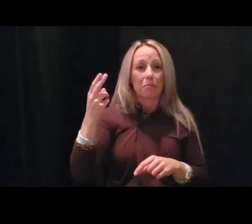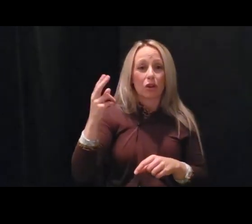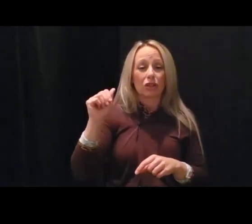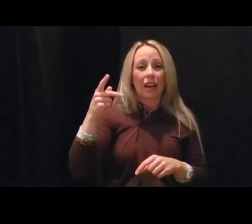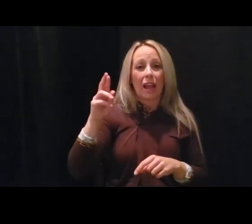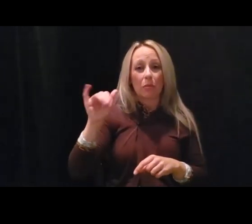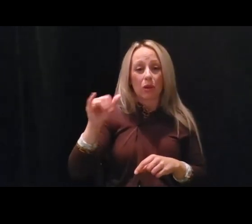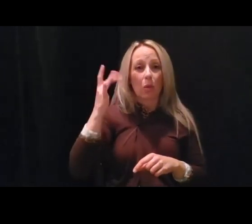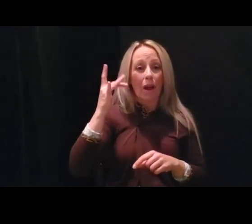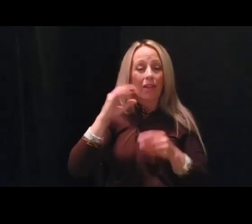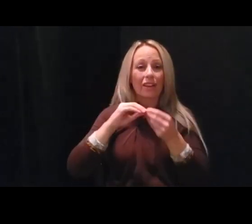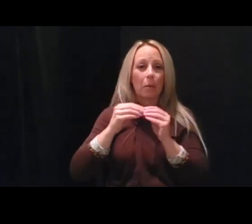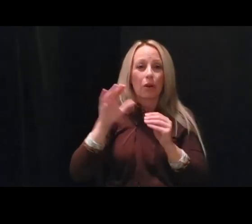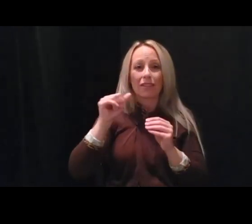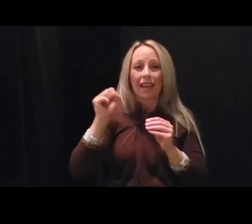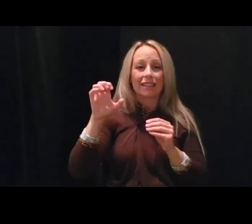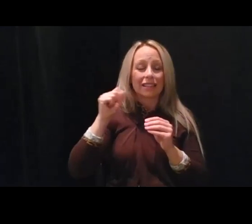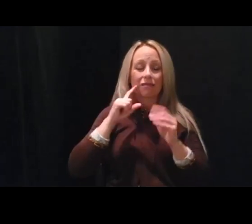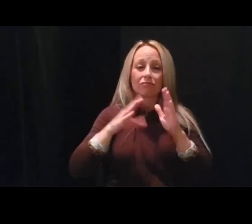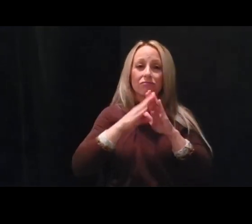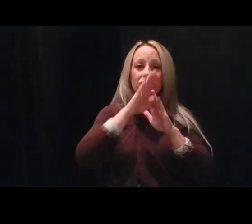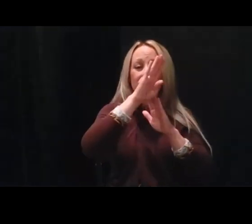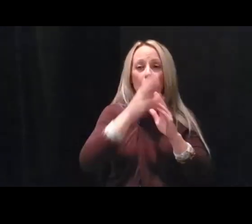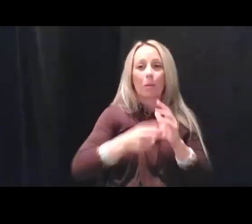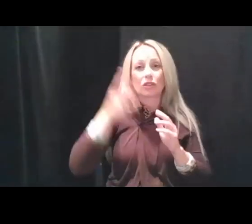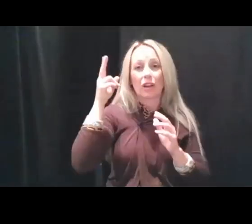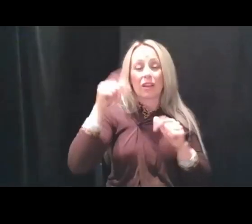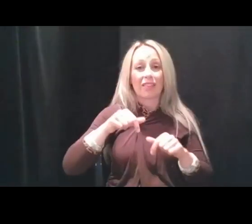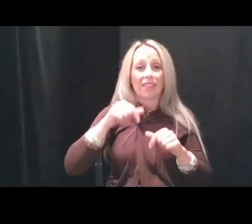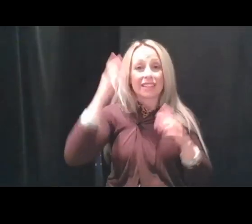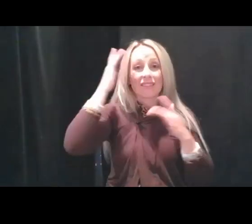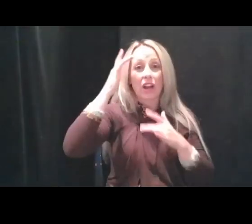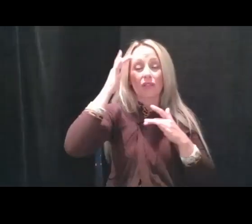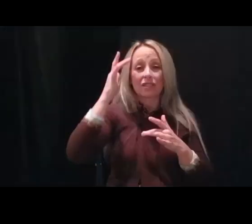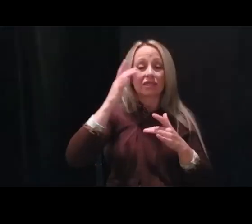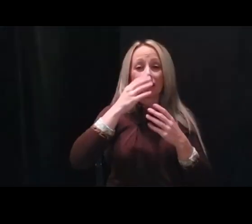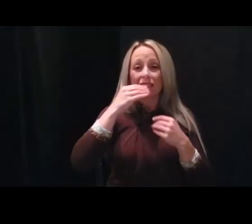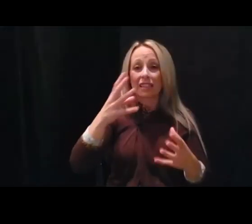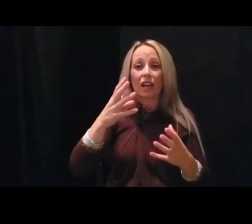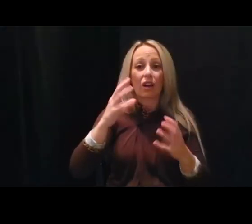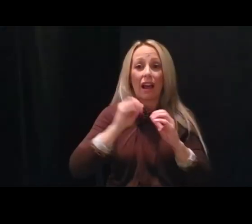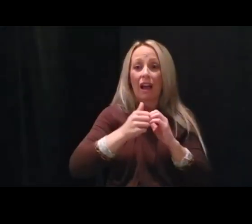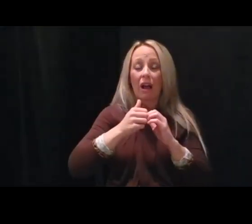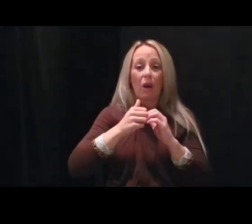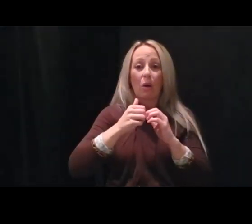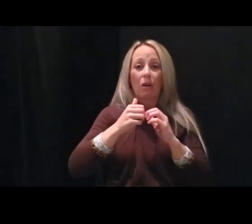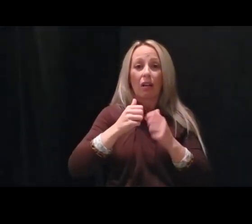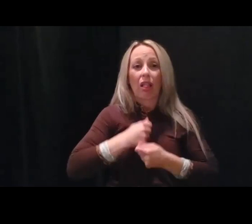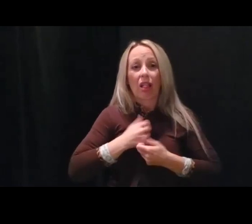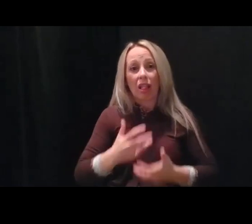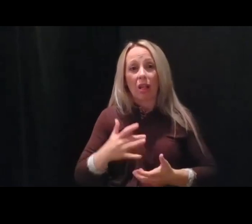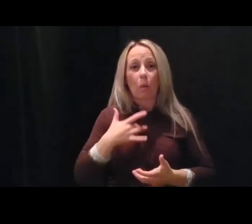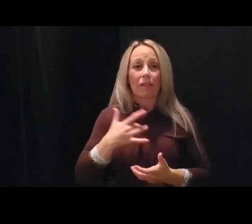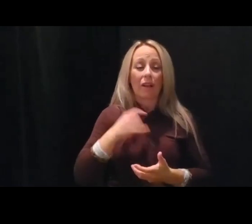is so much higher. This virus doesn't care how run down we feel and how frustrated we are. All